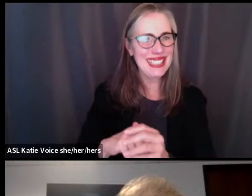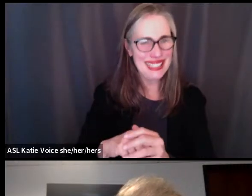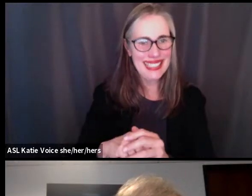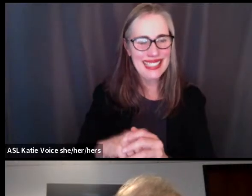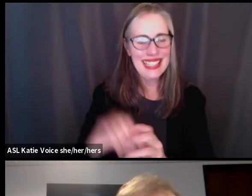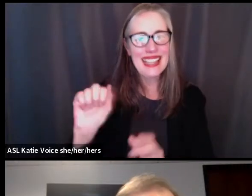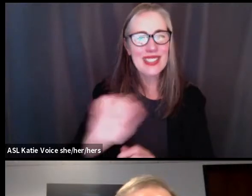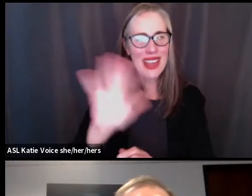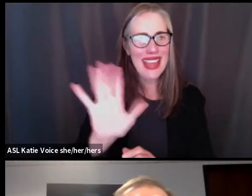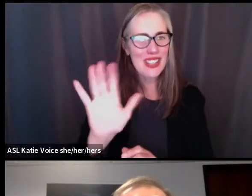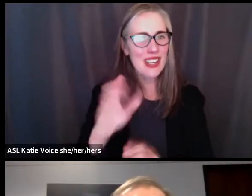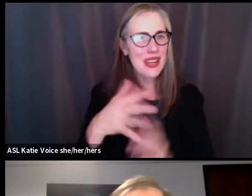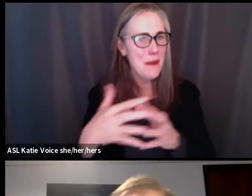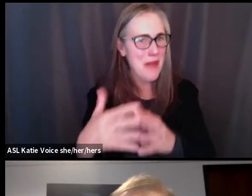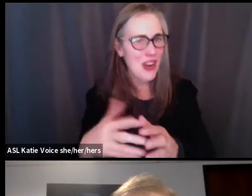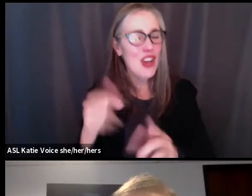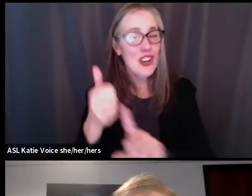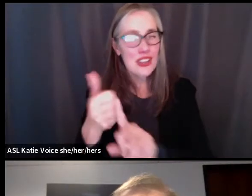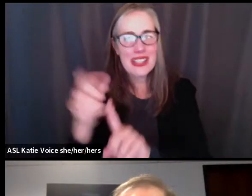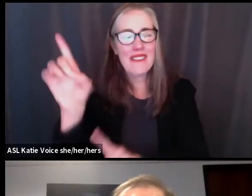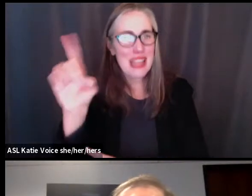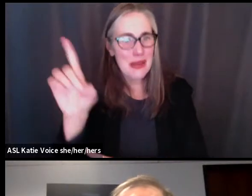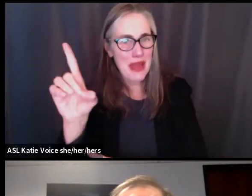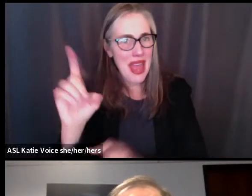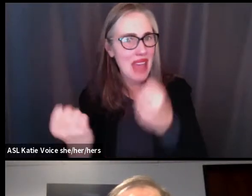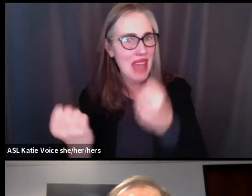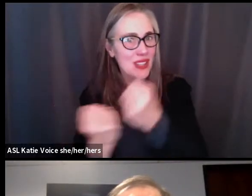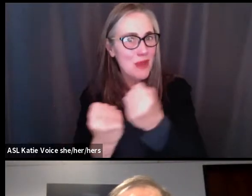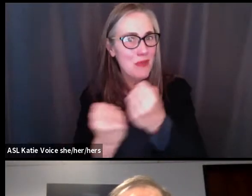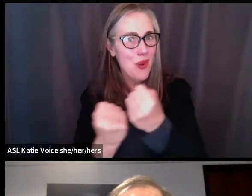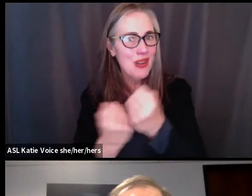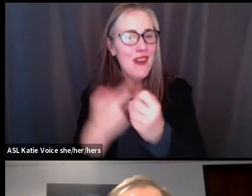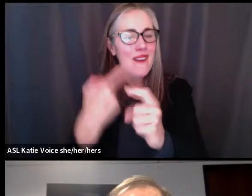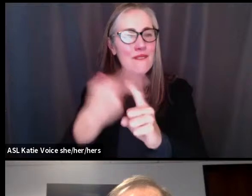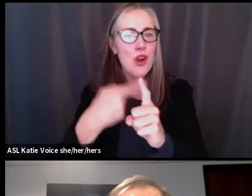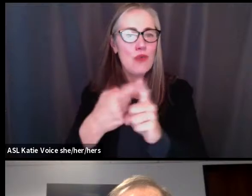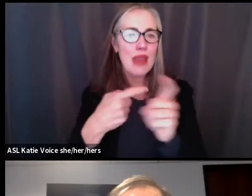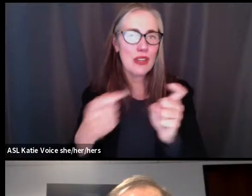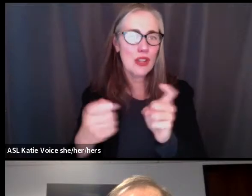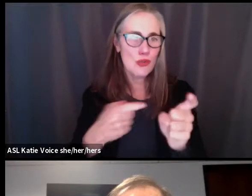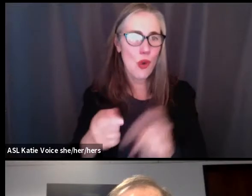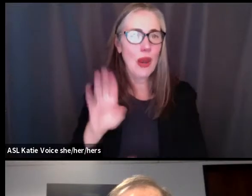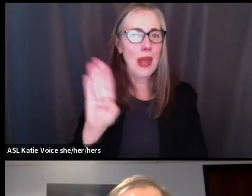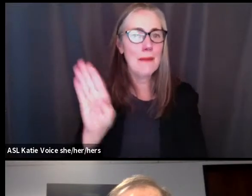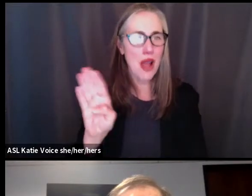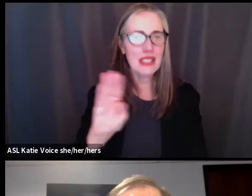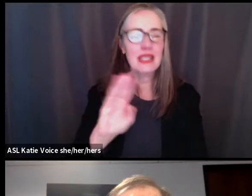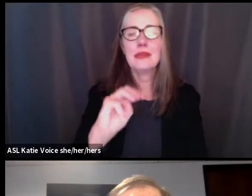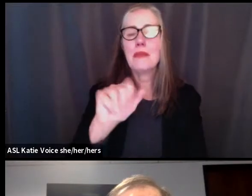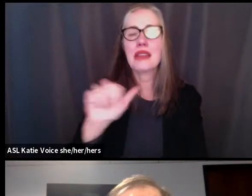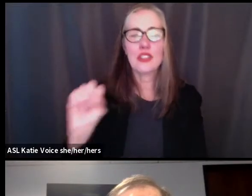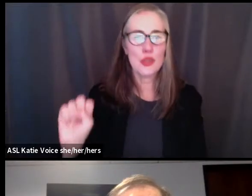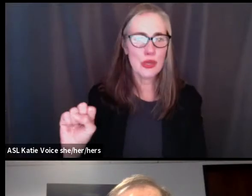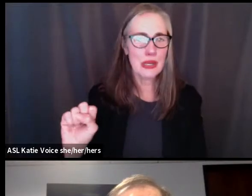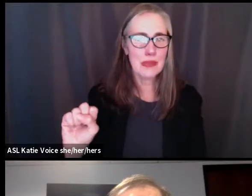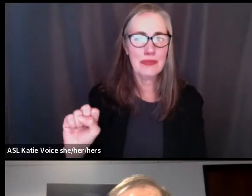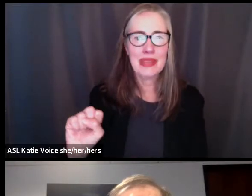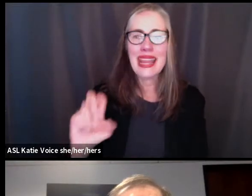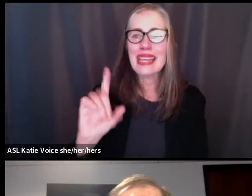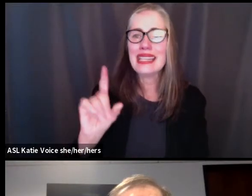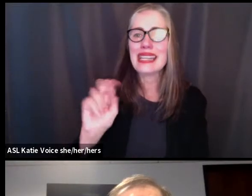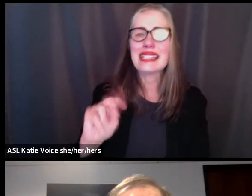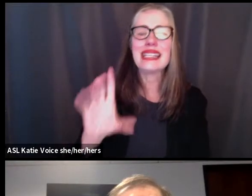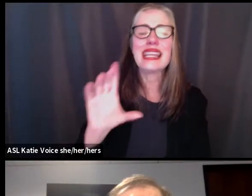a Democrat and also very supportive of rent control in Boston and in Massachusetts. The DNC worked very hard